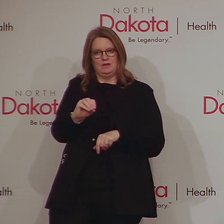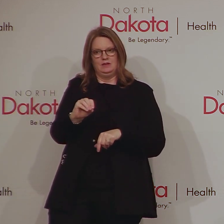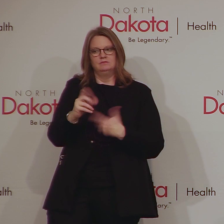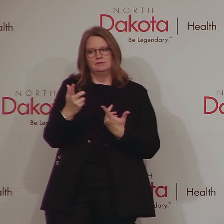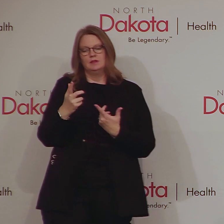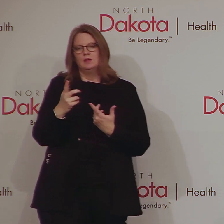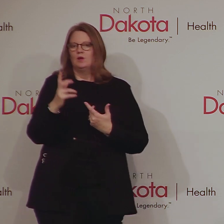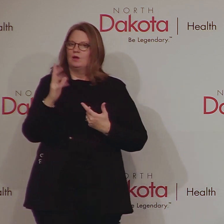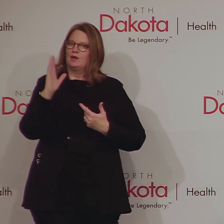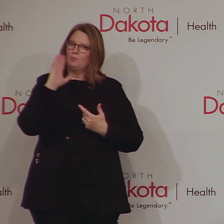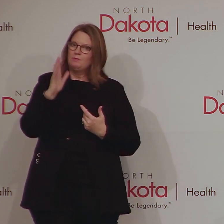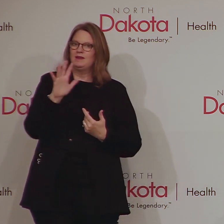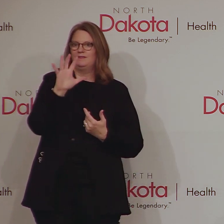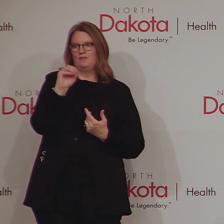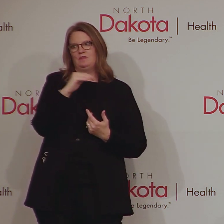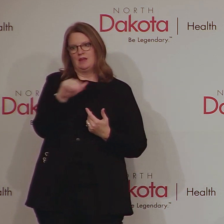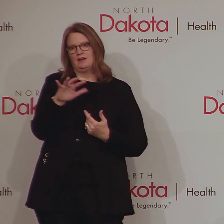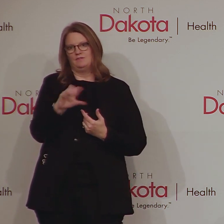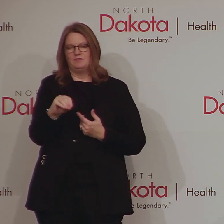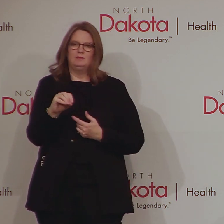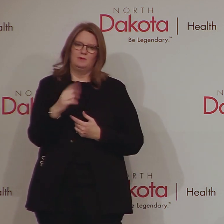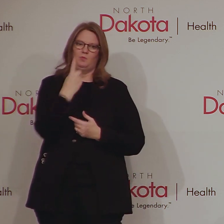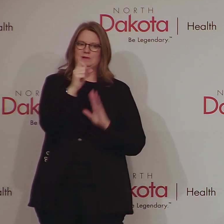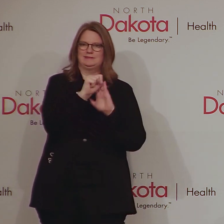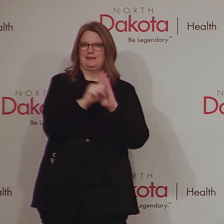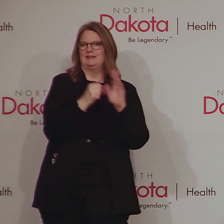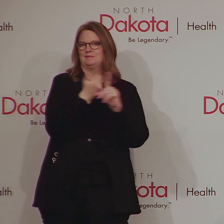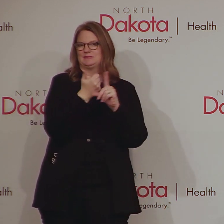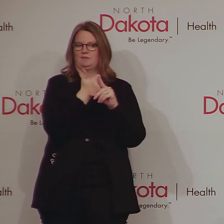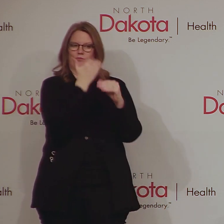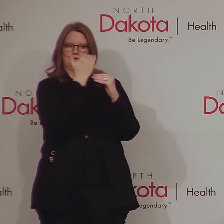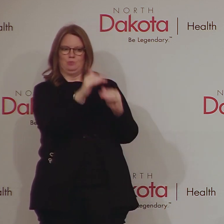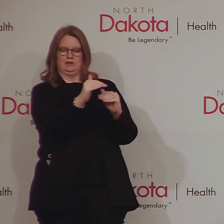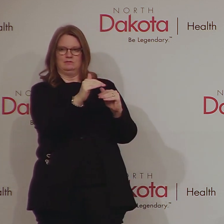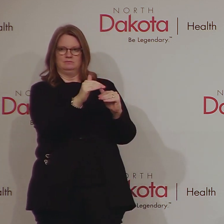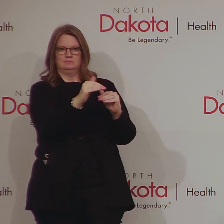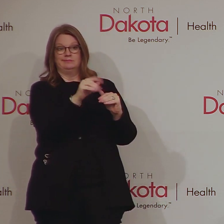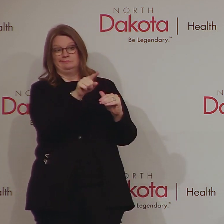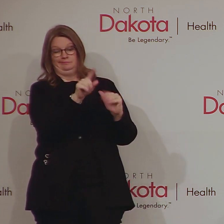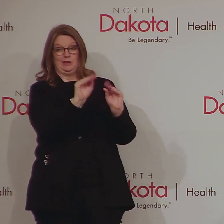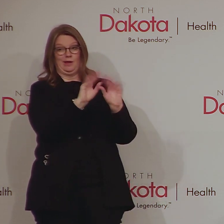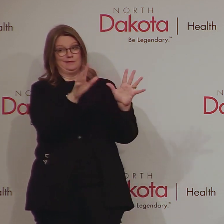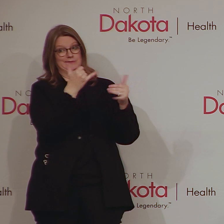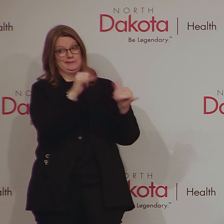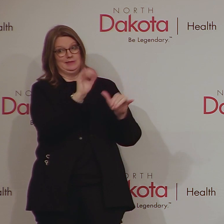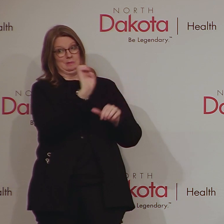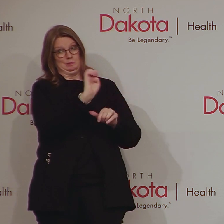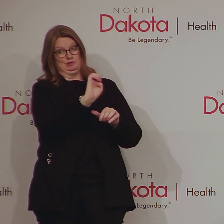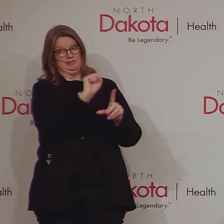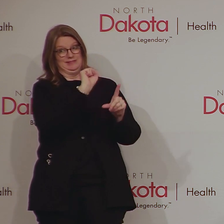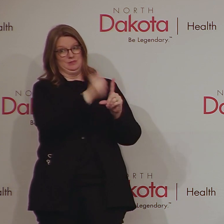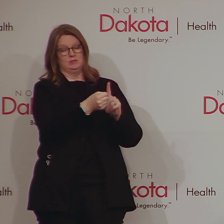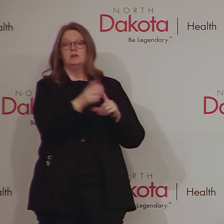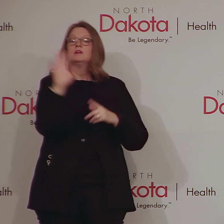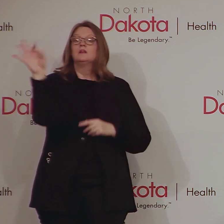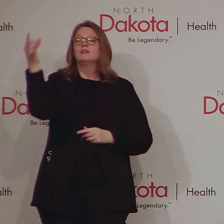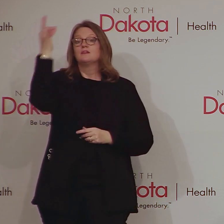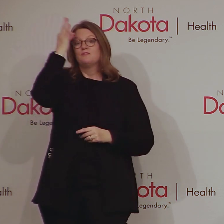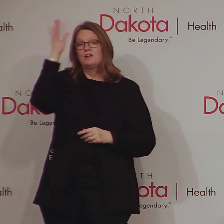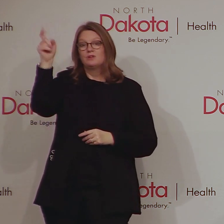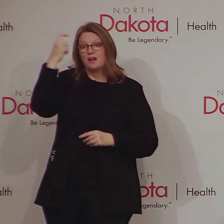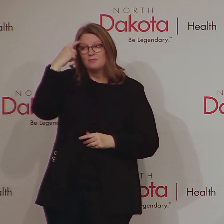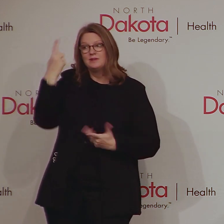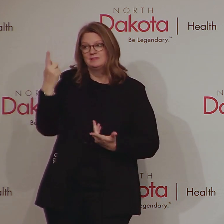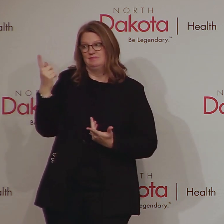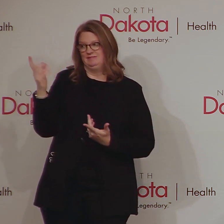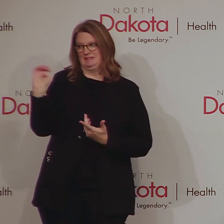if that one state hadn't put a restriction on it, because they obviously are still in an emergency status. The federal government has been in